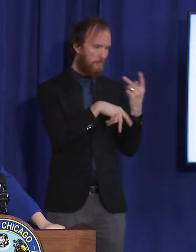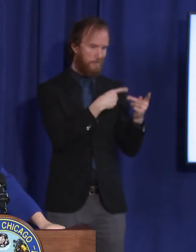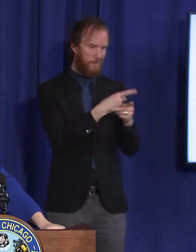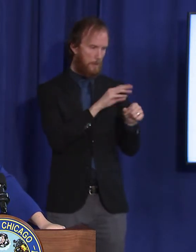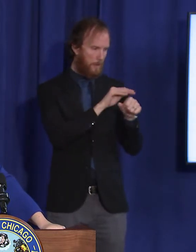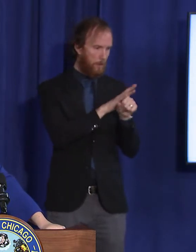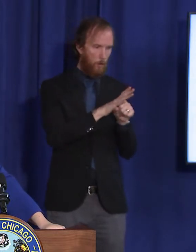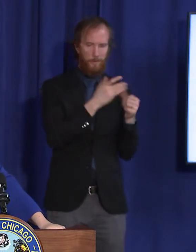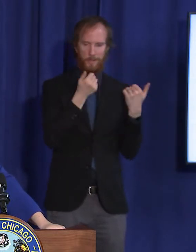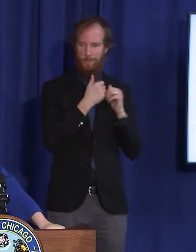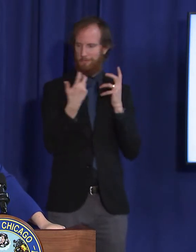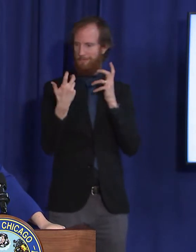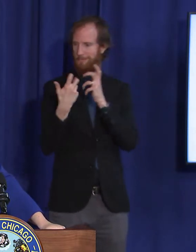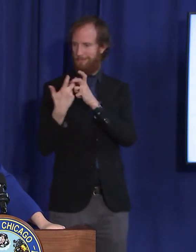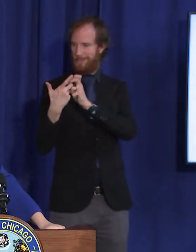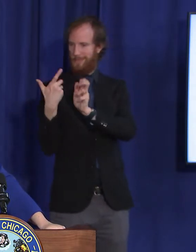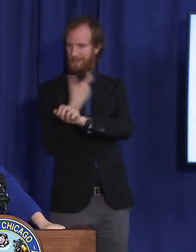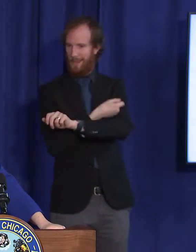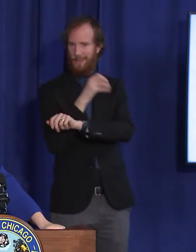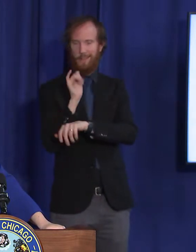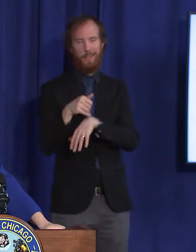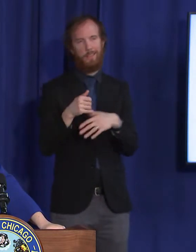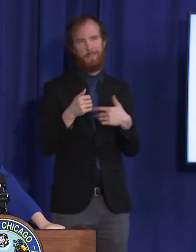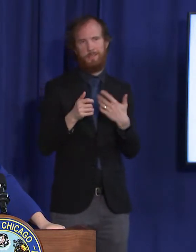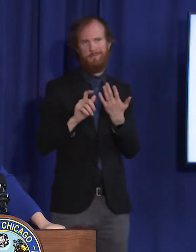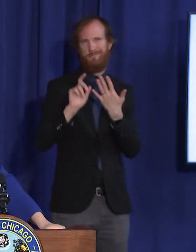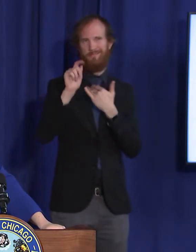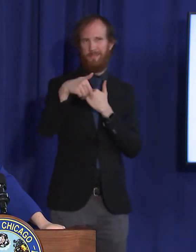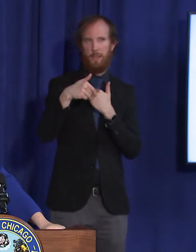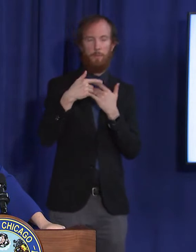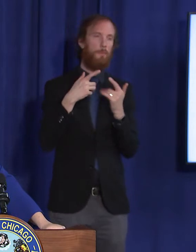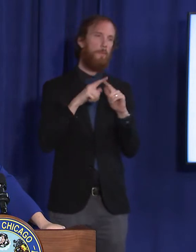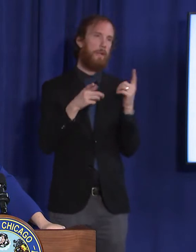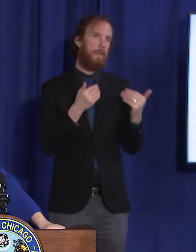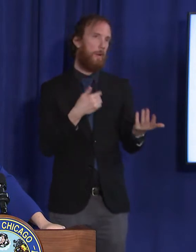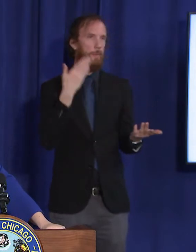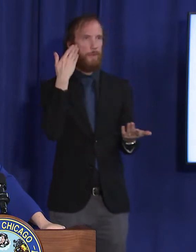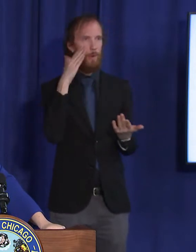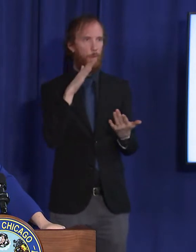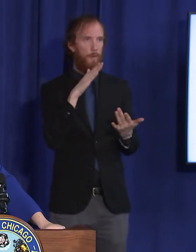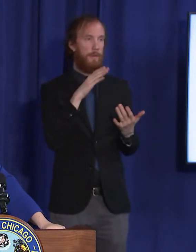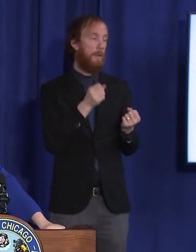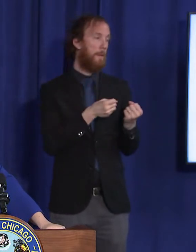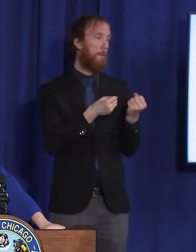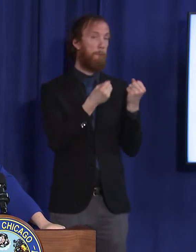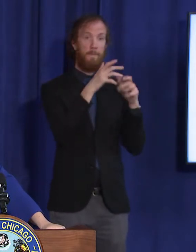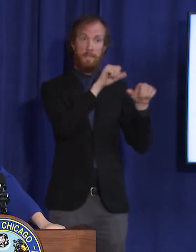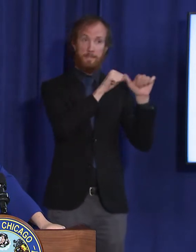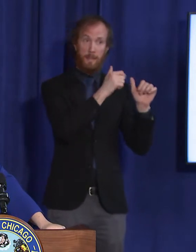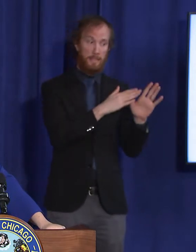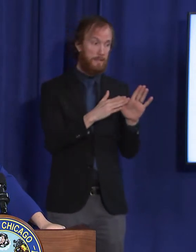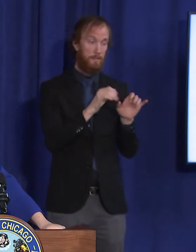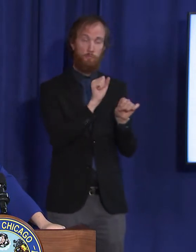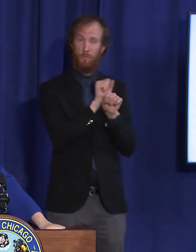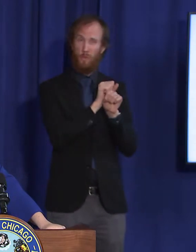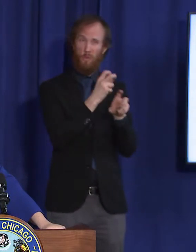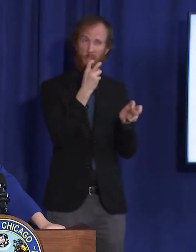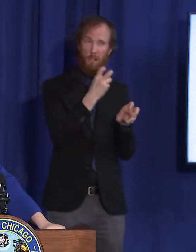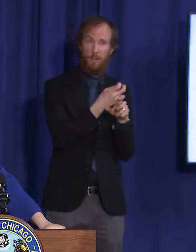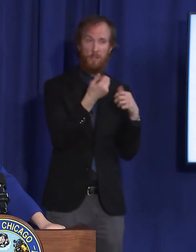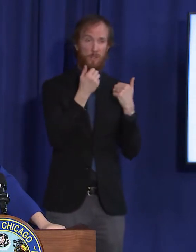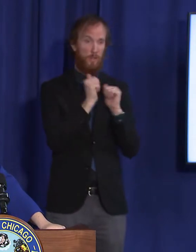know. And the good thing is the scientists are working hard to try to stay ahead of this, that